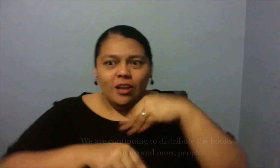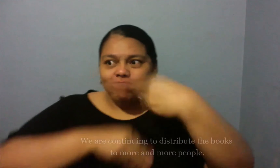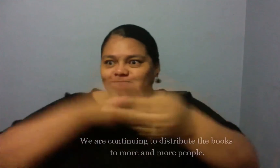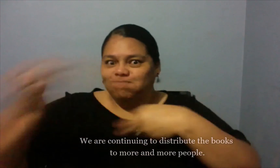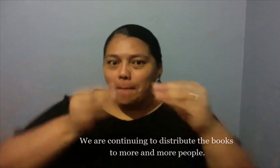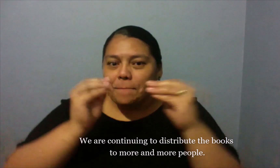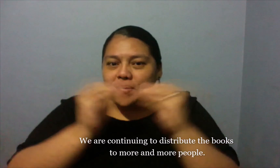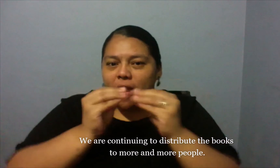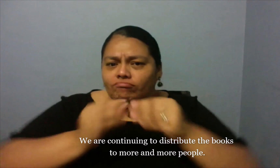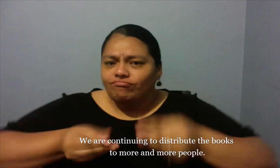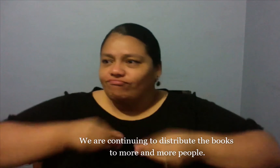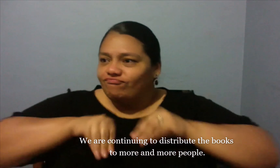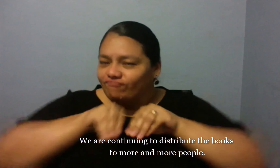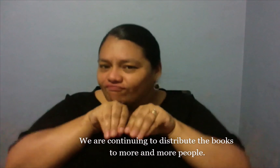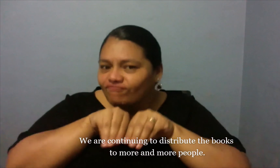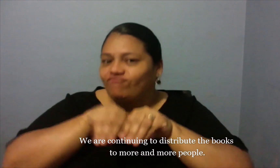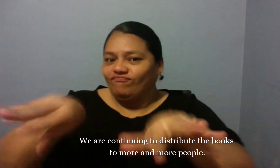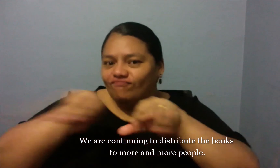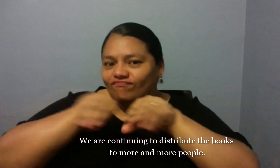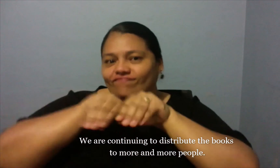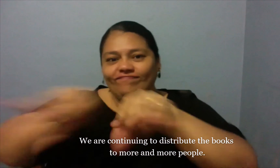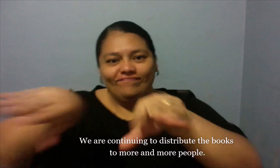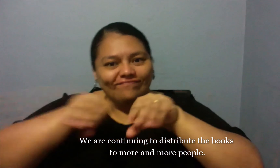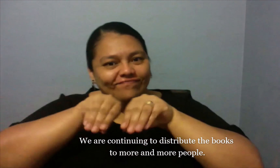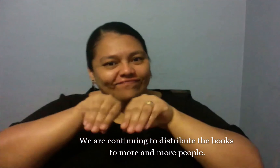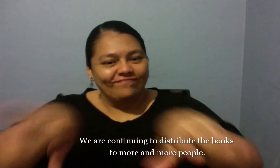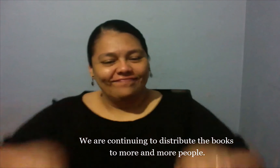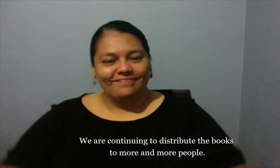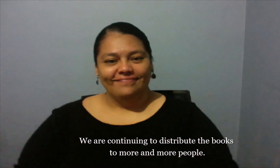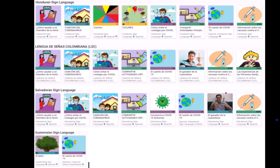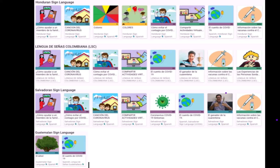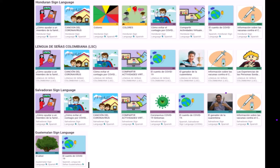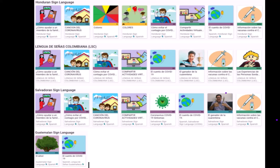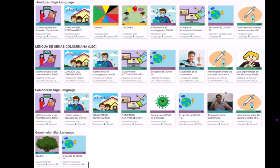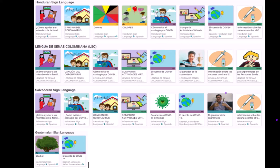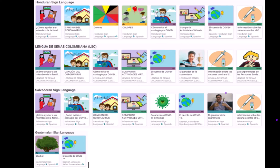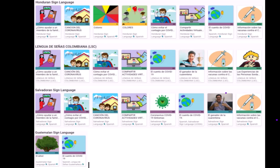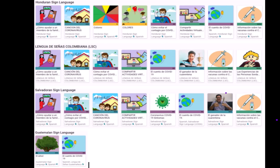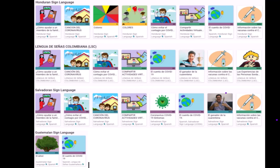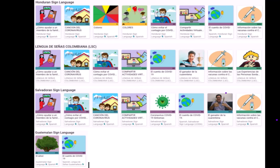impressed. We're continuing to distribute the books to more and more people.